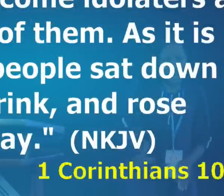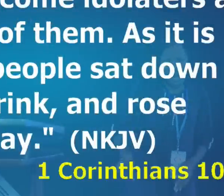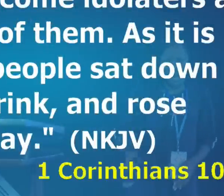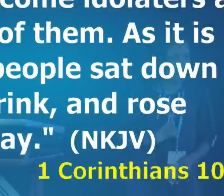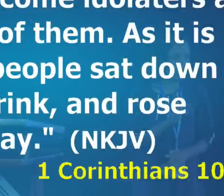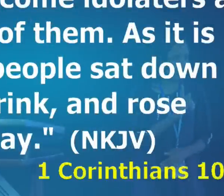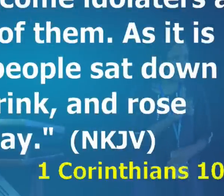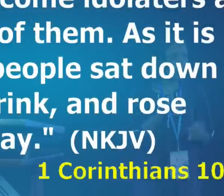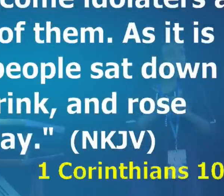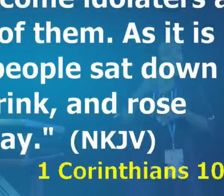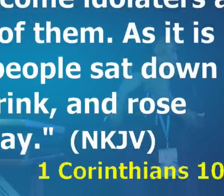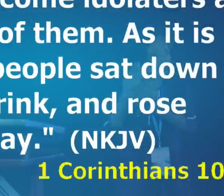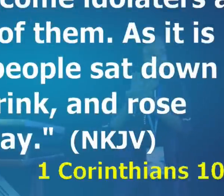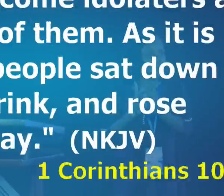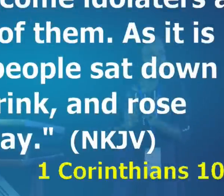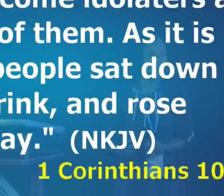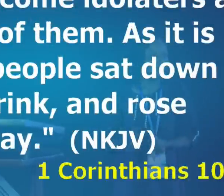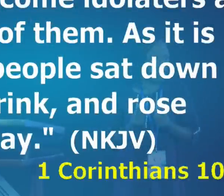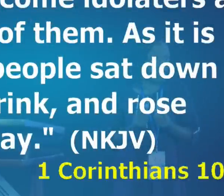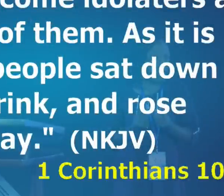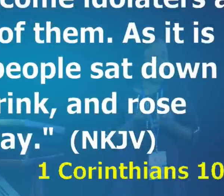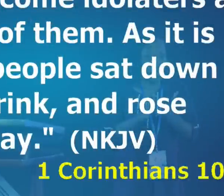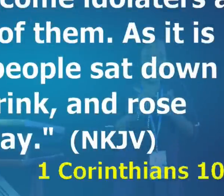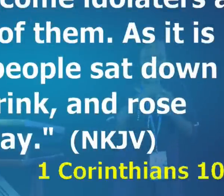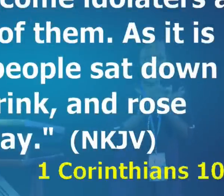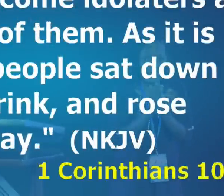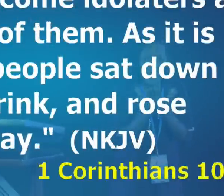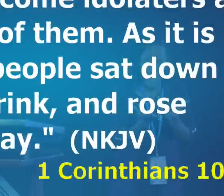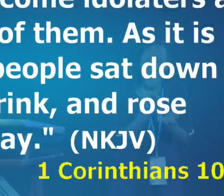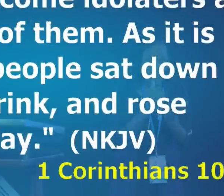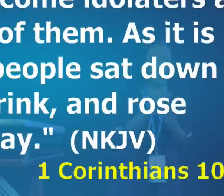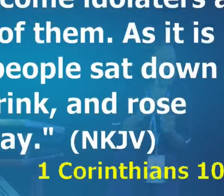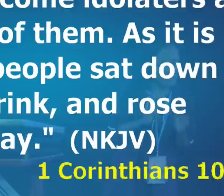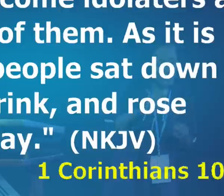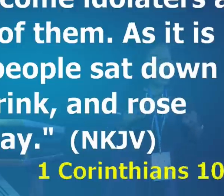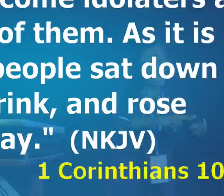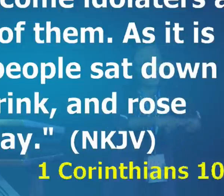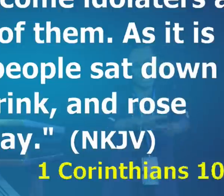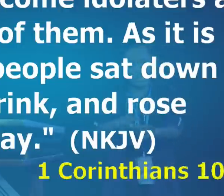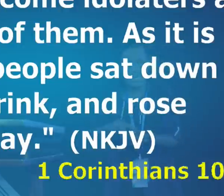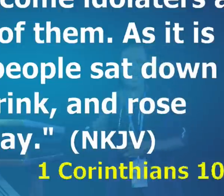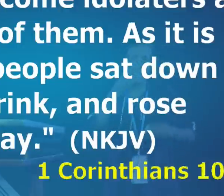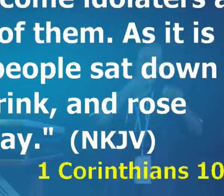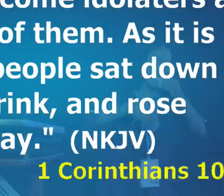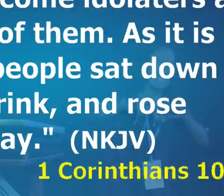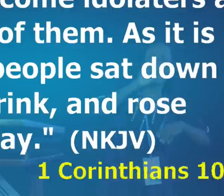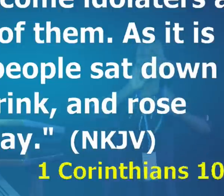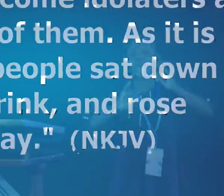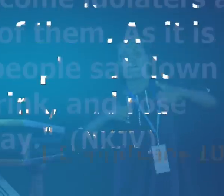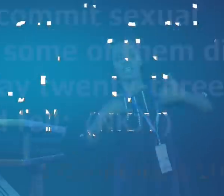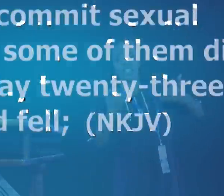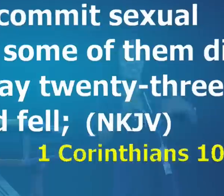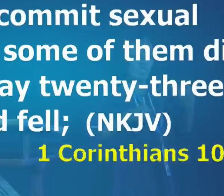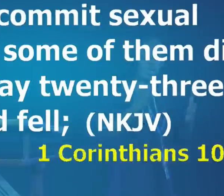were some of them, as it is written, the people sat down to eat and drink and rose up to play.